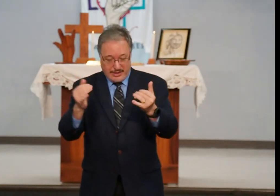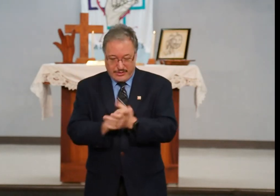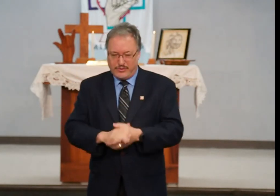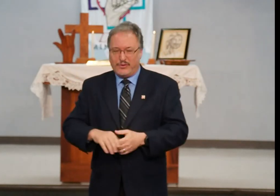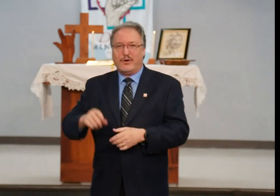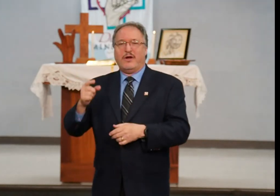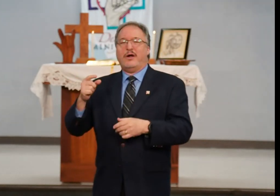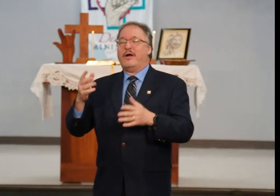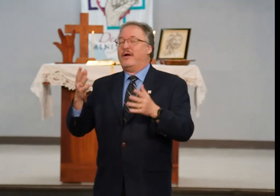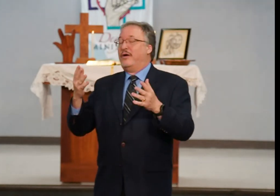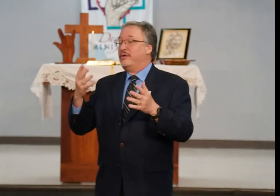Okay.